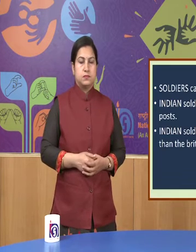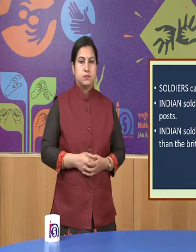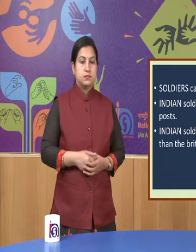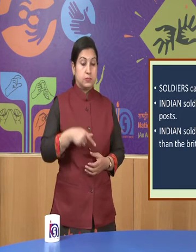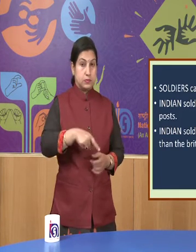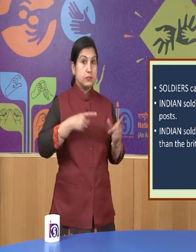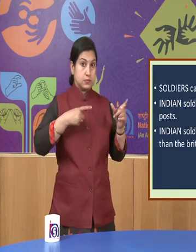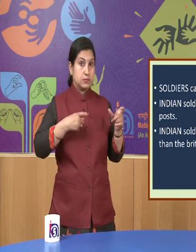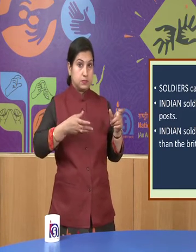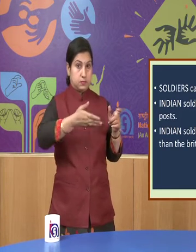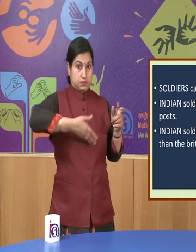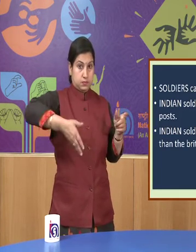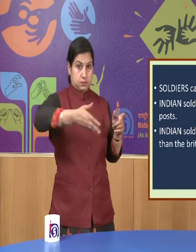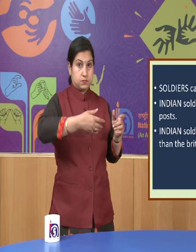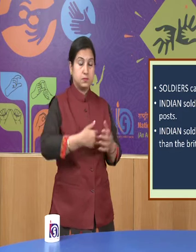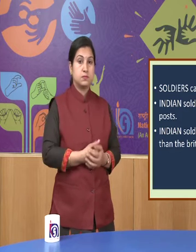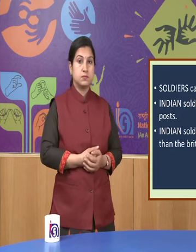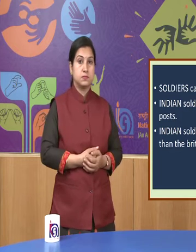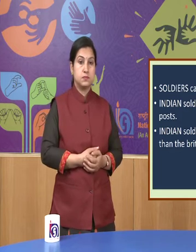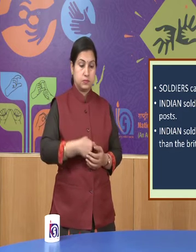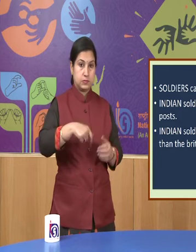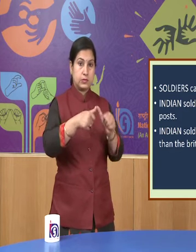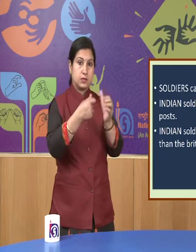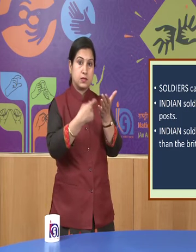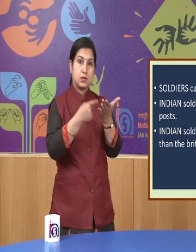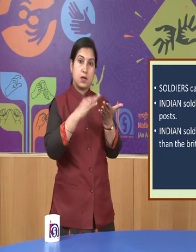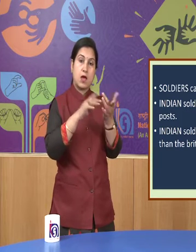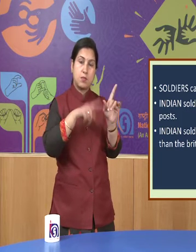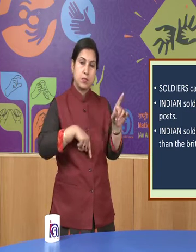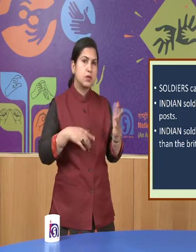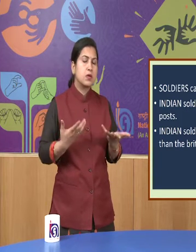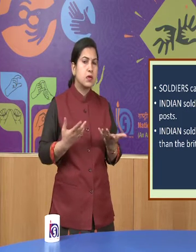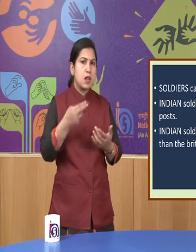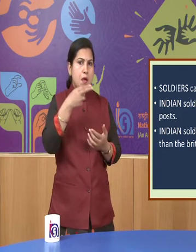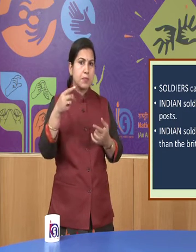The soldiers in the army of EIC,